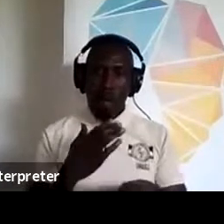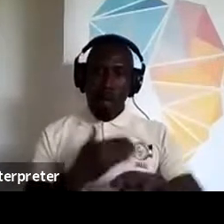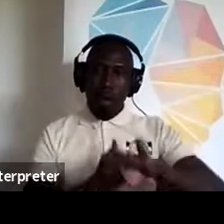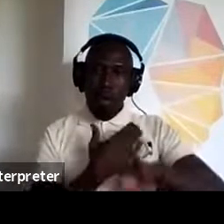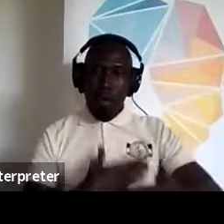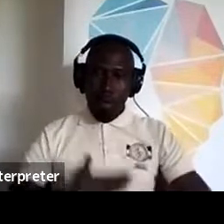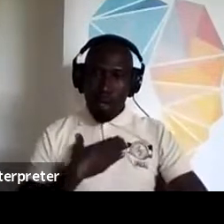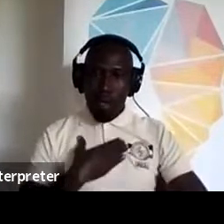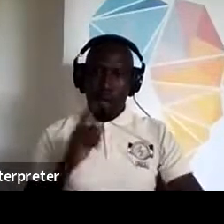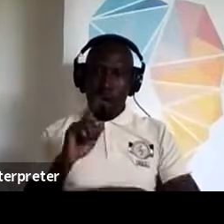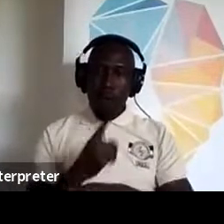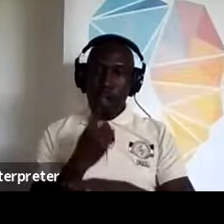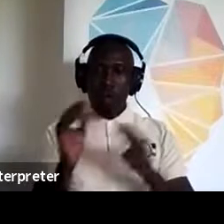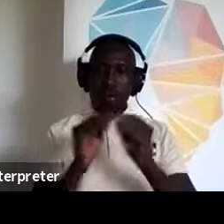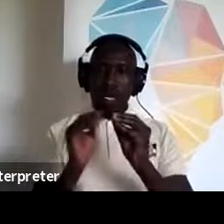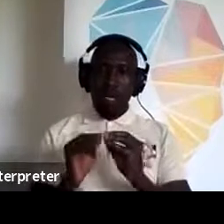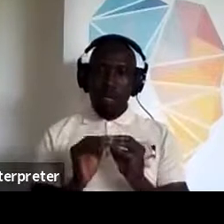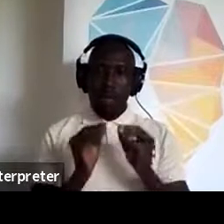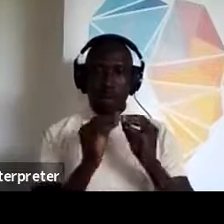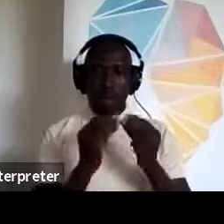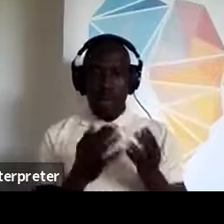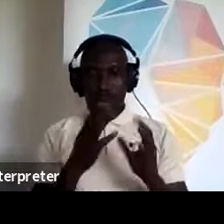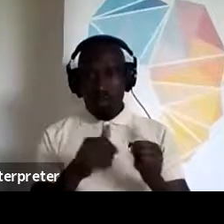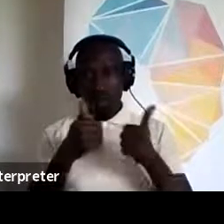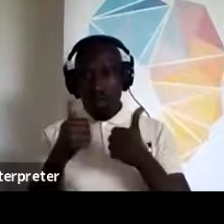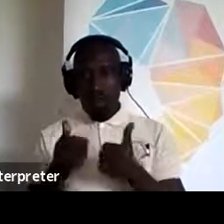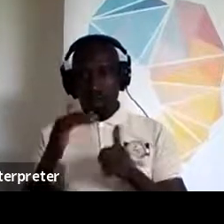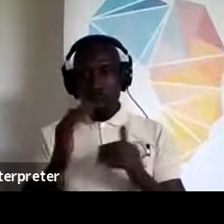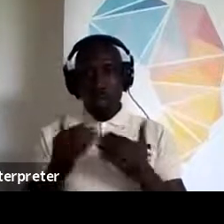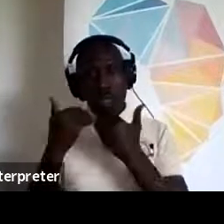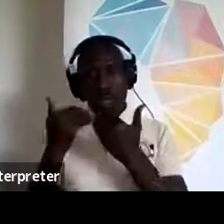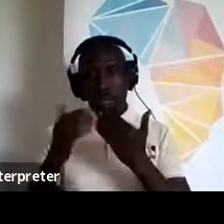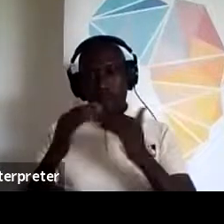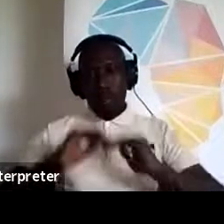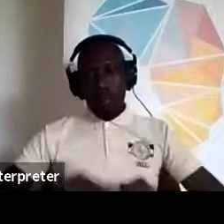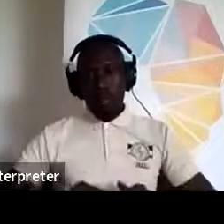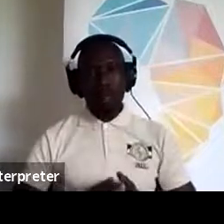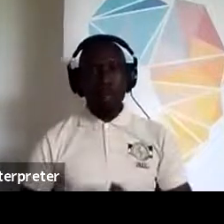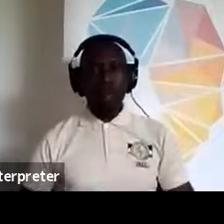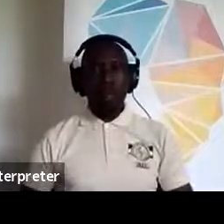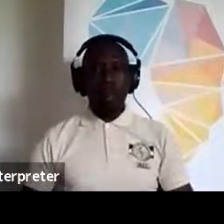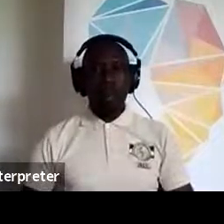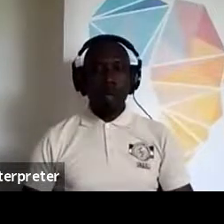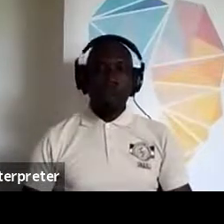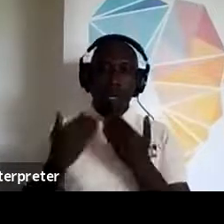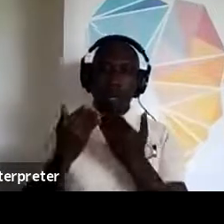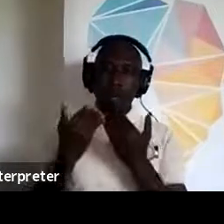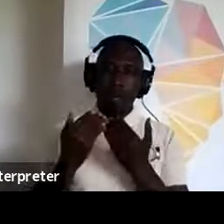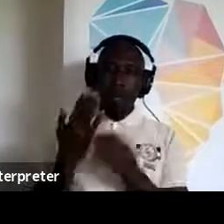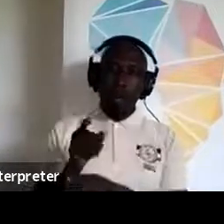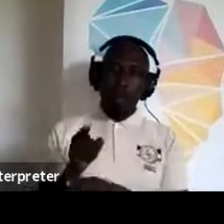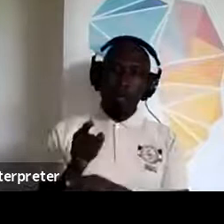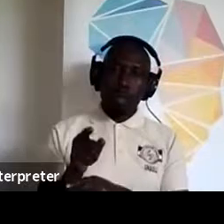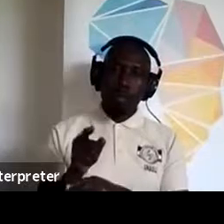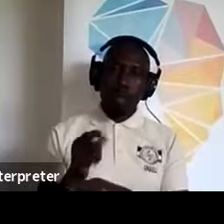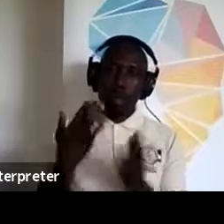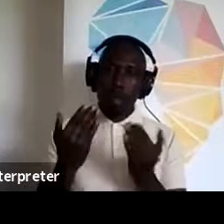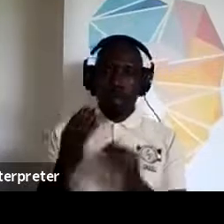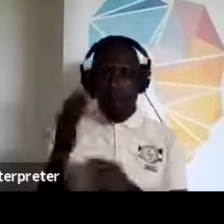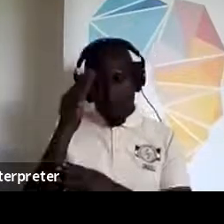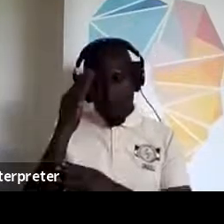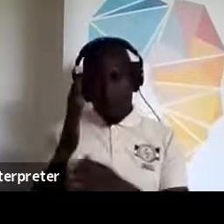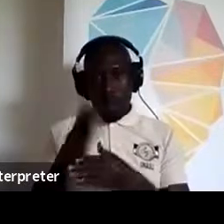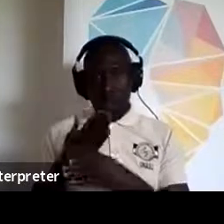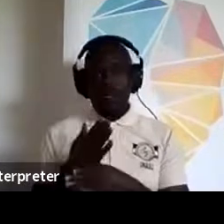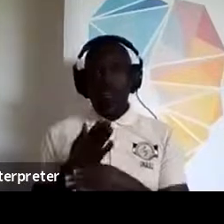of the meetings, that will be great. Thank you, Paul. Thank you, Colorado. And yes, I know the minister